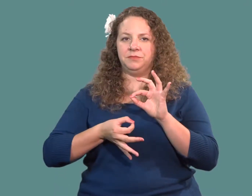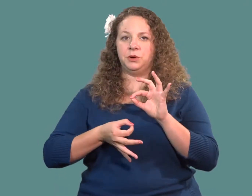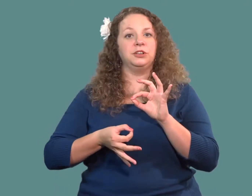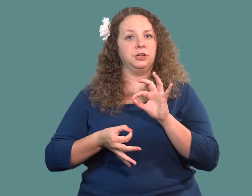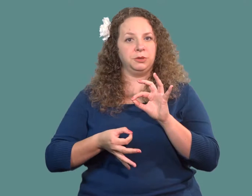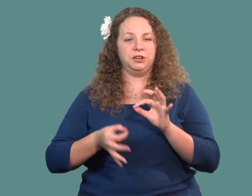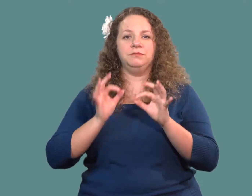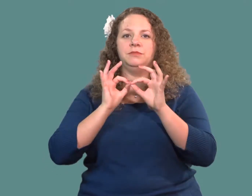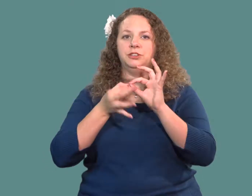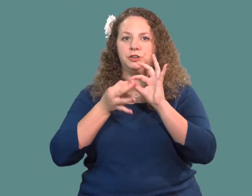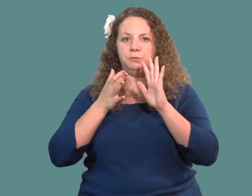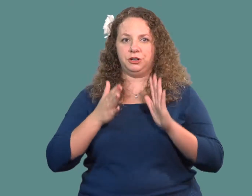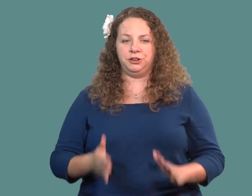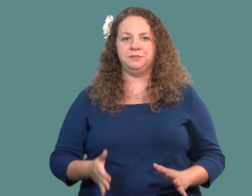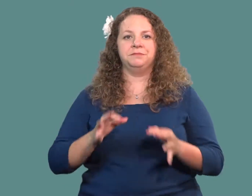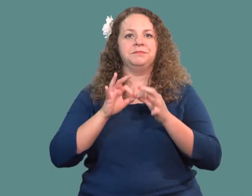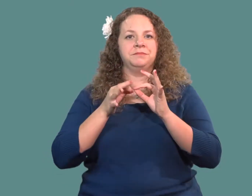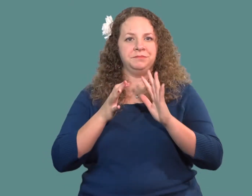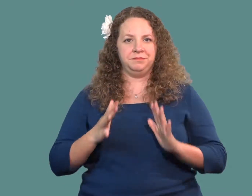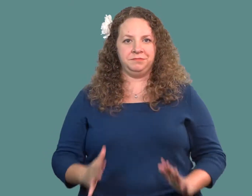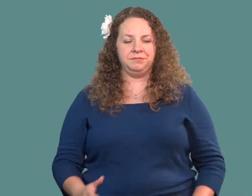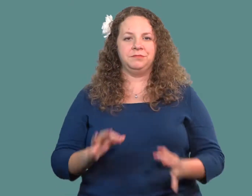or interpreter, interpreter.